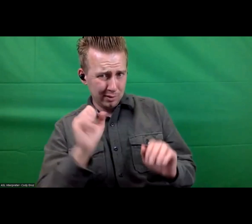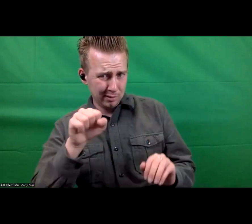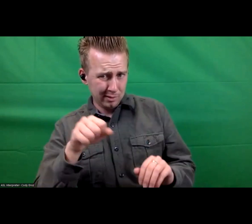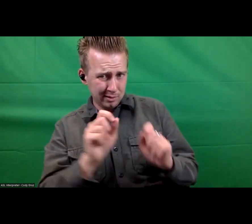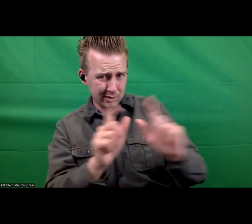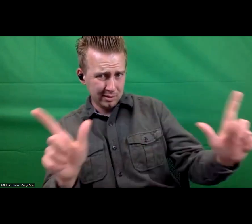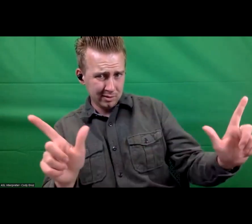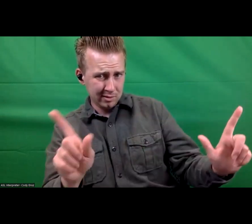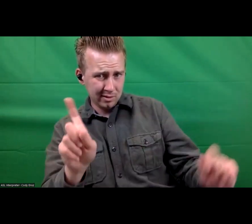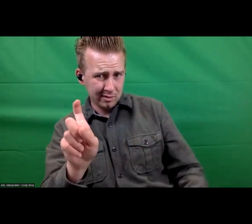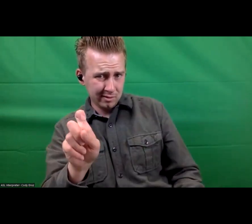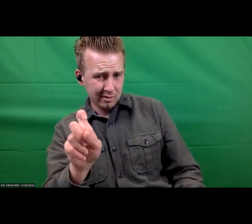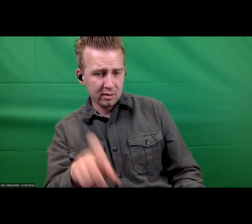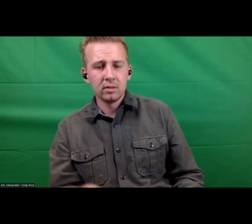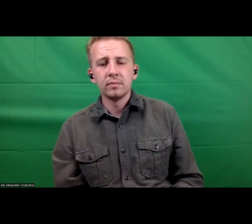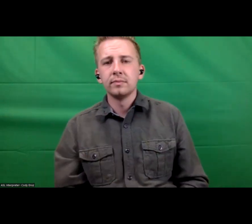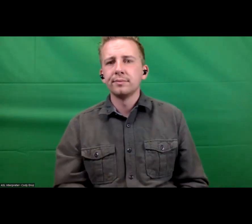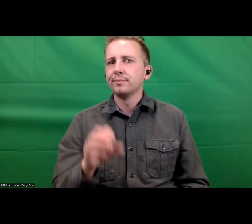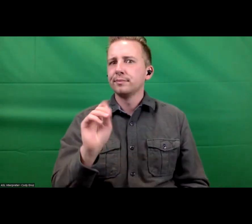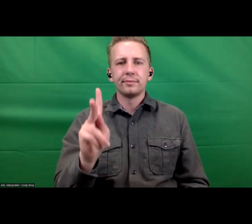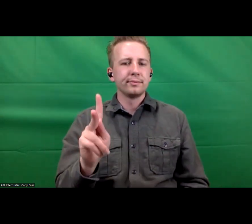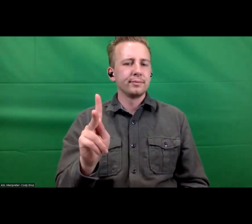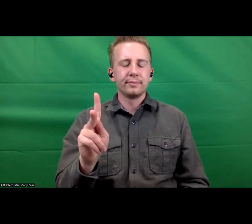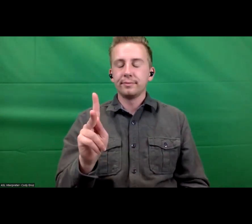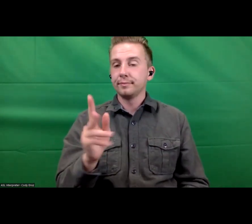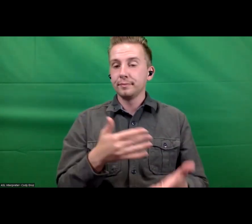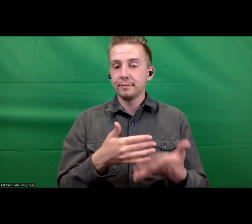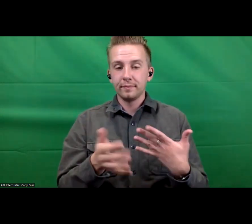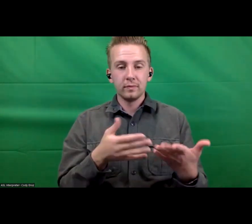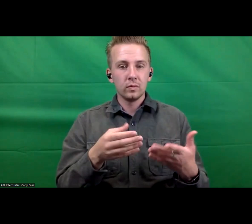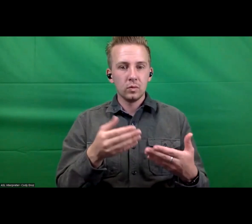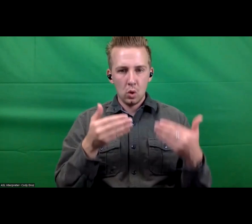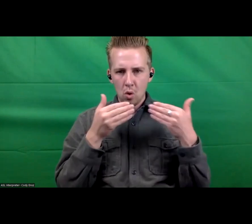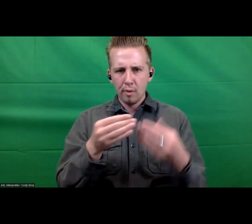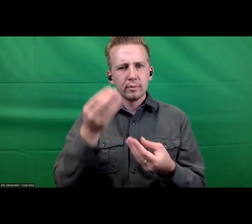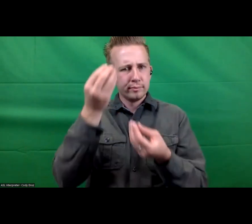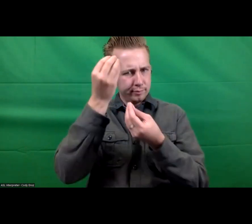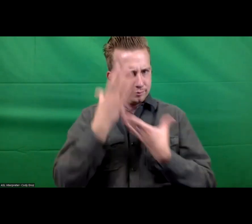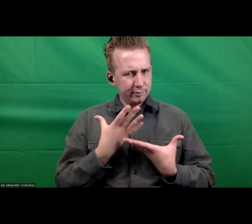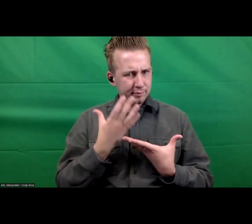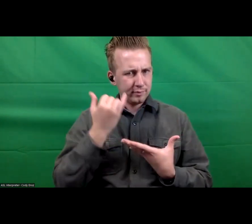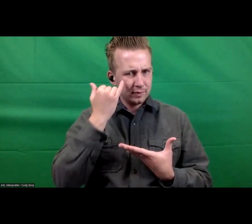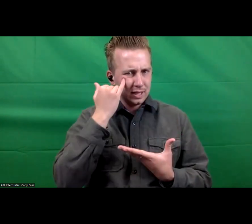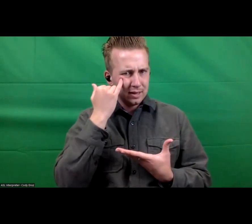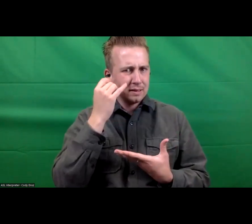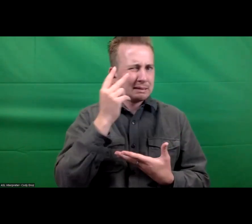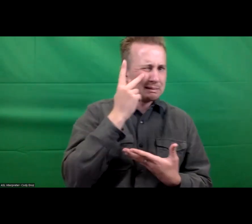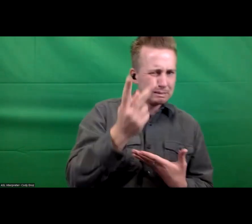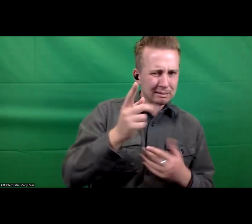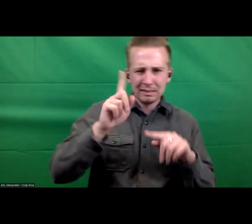college journey and help you. Okay, so go ahead and let me know through the chat if you do not see